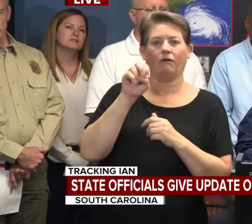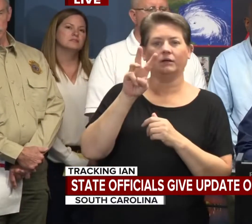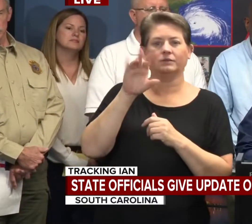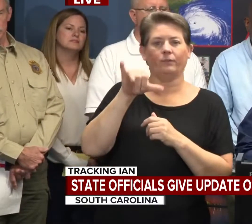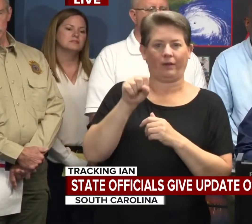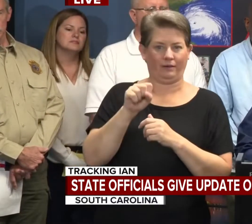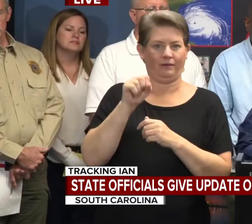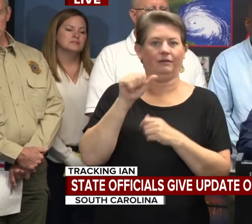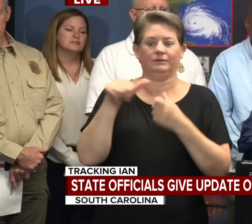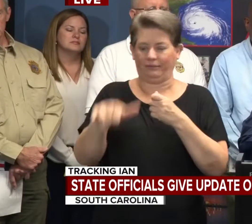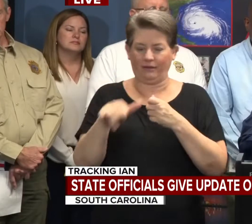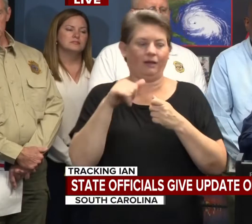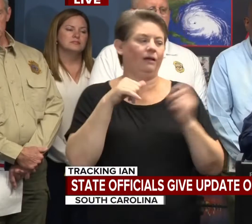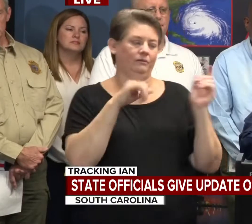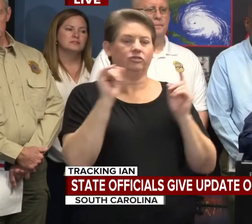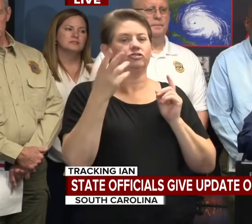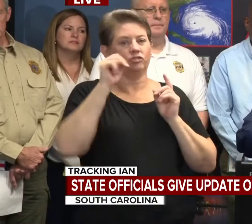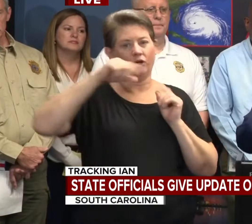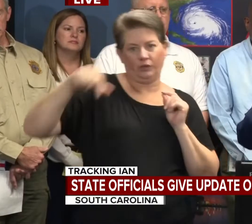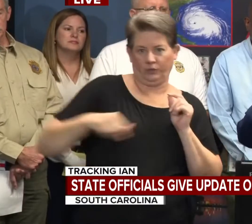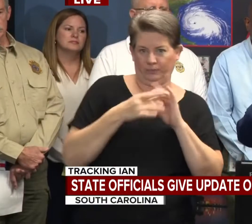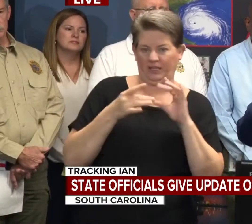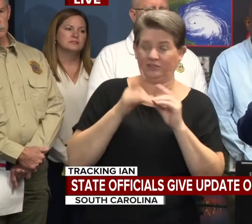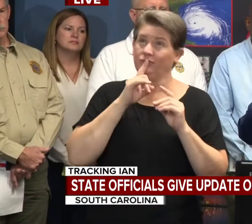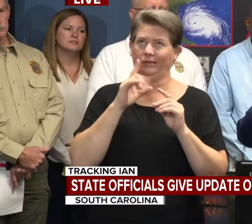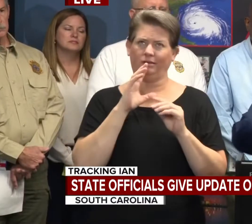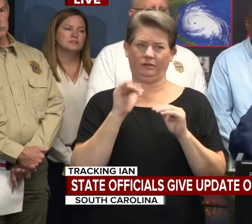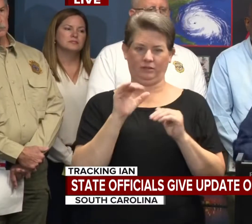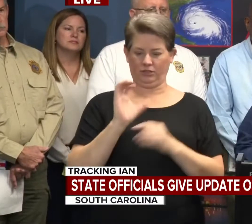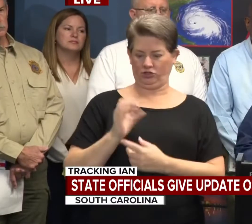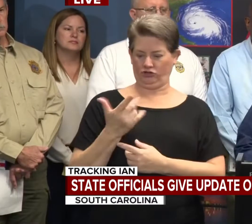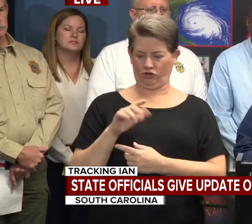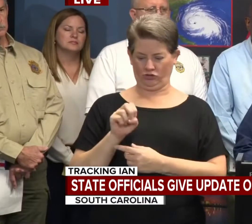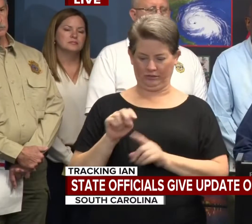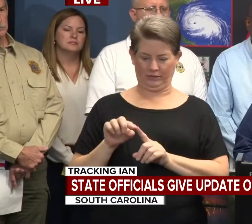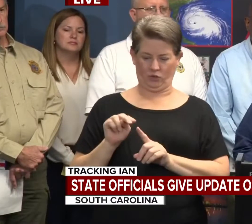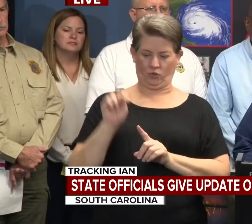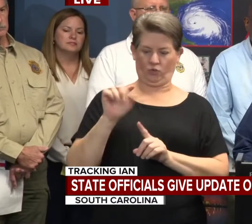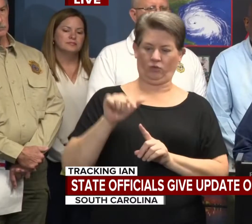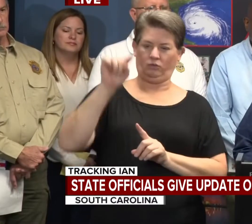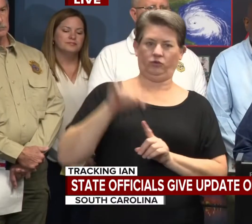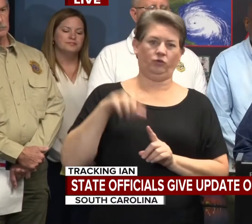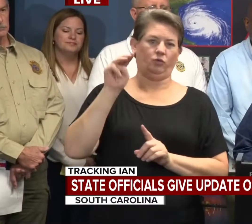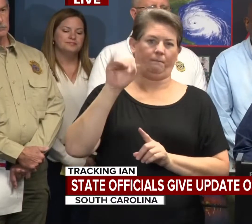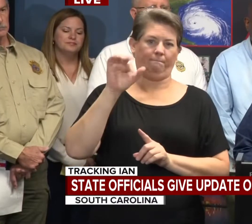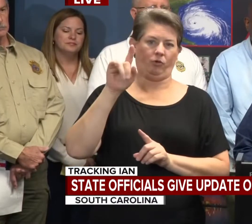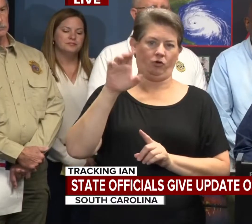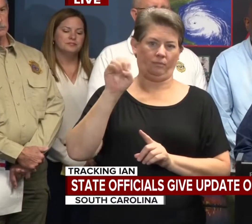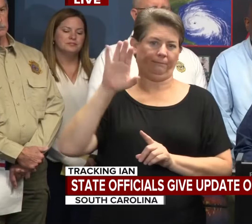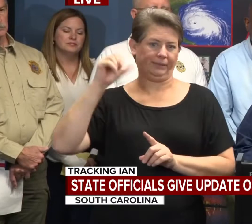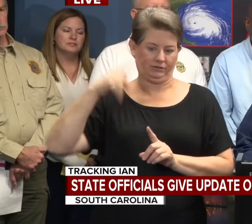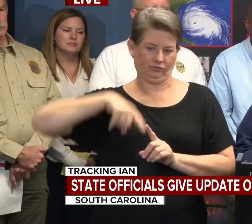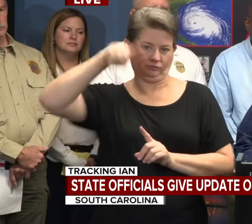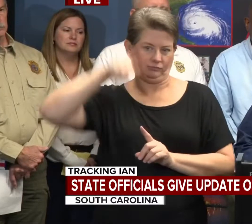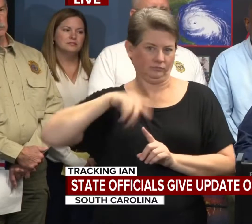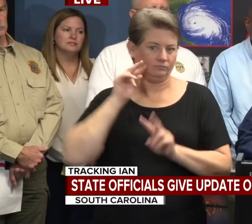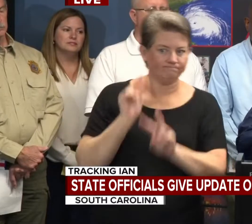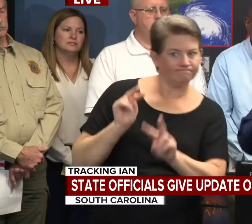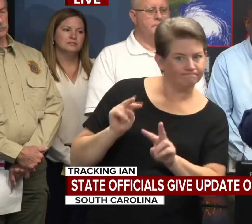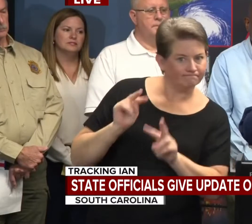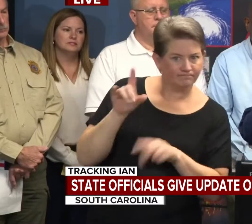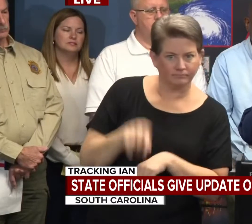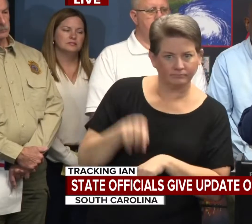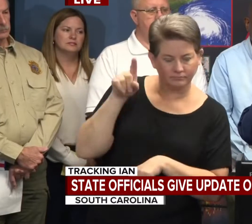John Q mentioned, really north of Charleston, all the way up to Myrtle Beach area. As mentioned earlier,